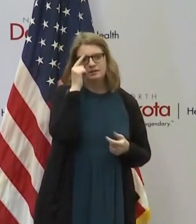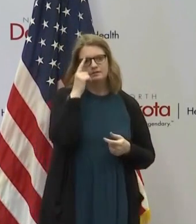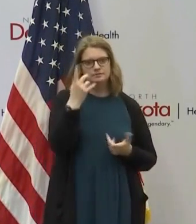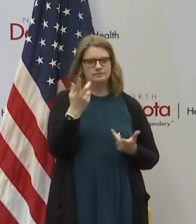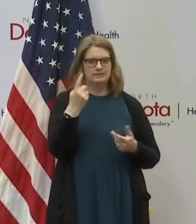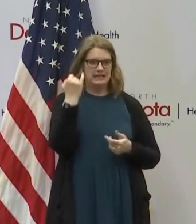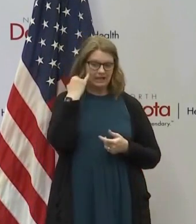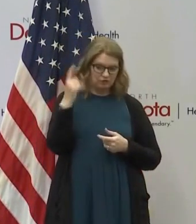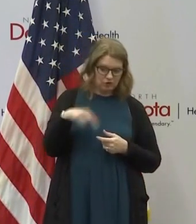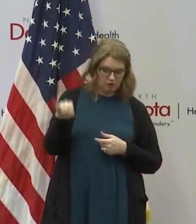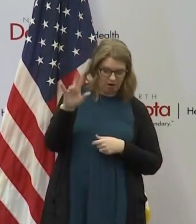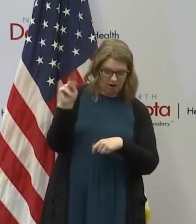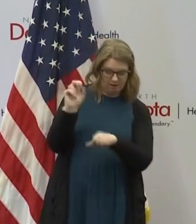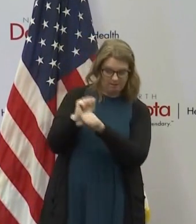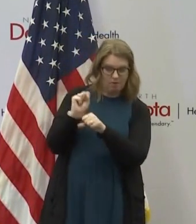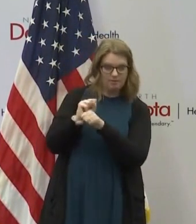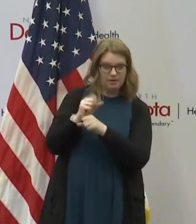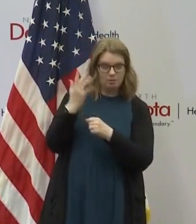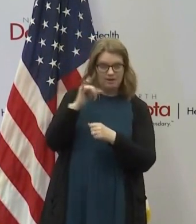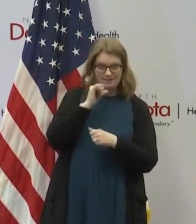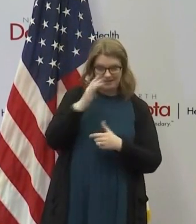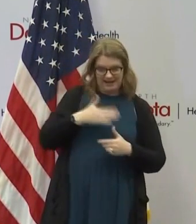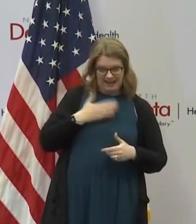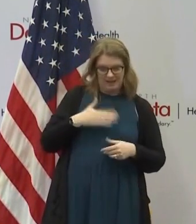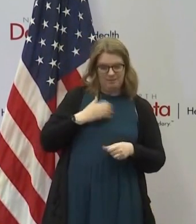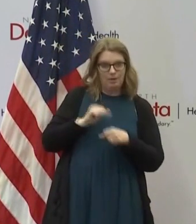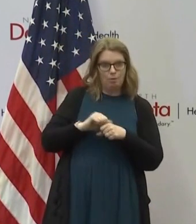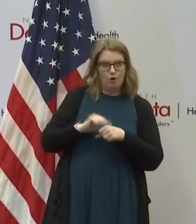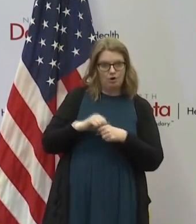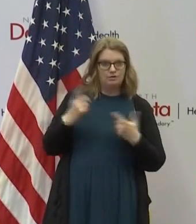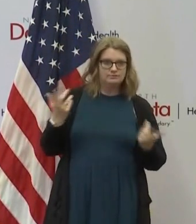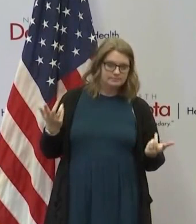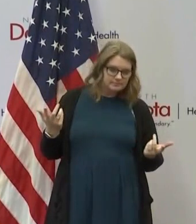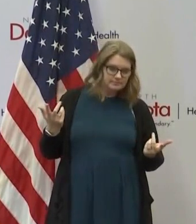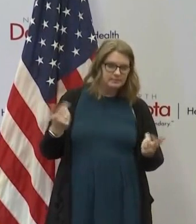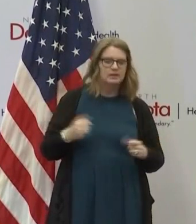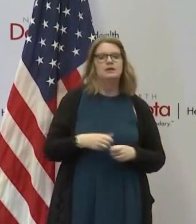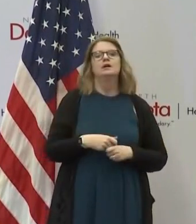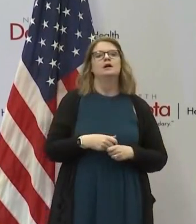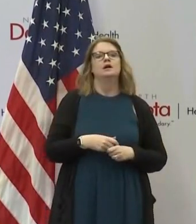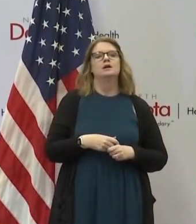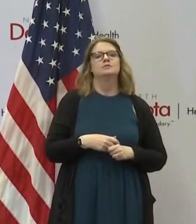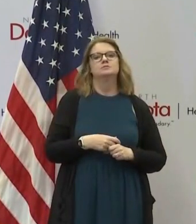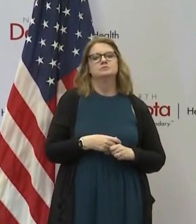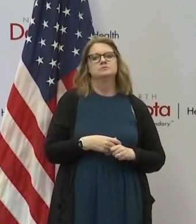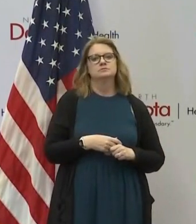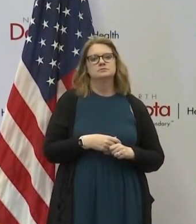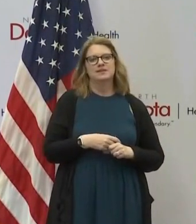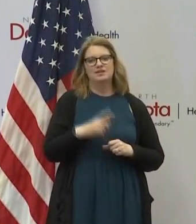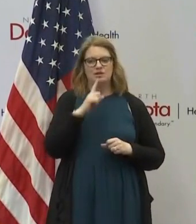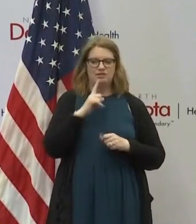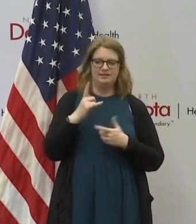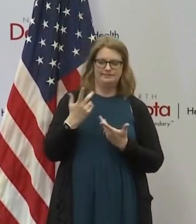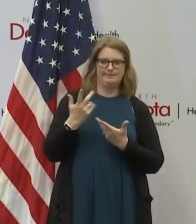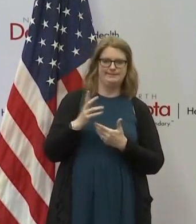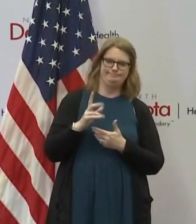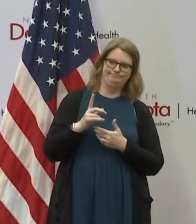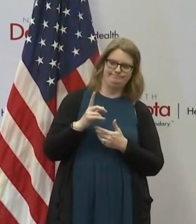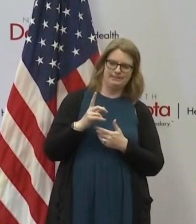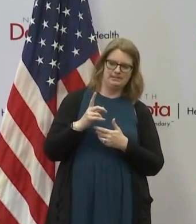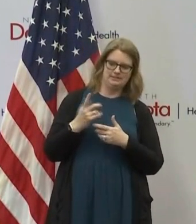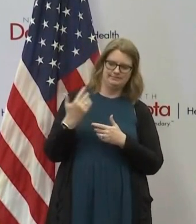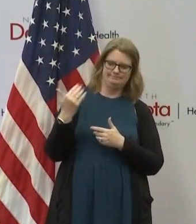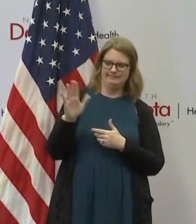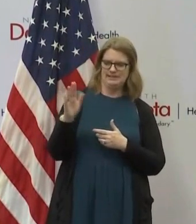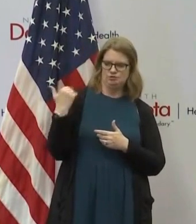said, if you're on unemployment because you're unhappy at work, then, and before this thing, I would put that back on the individual, not the employer, because